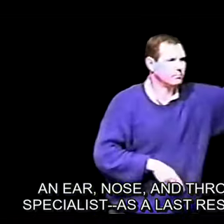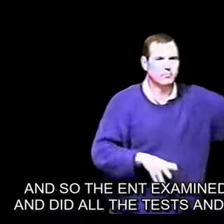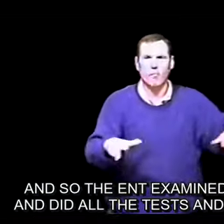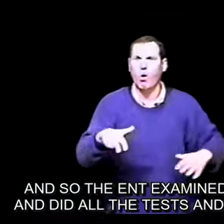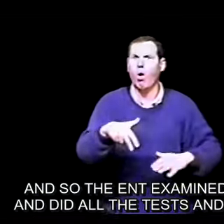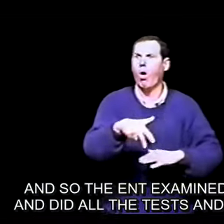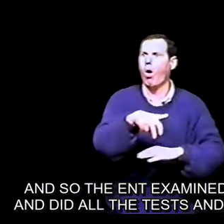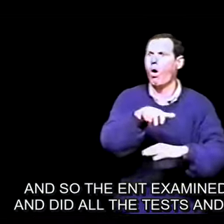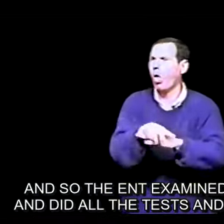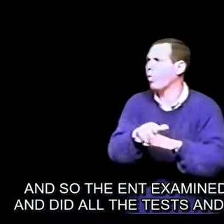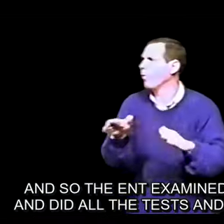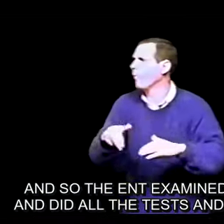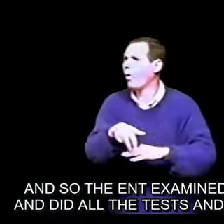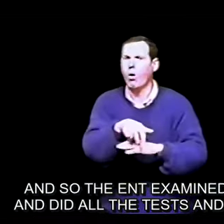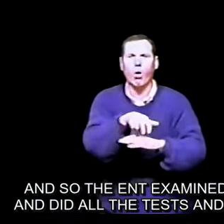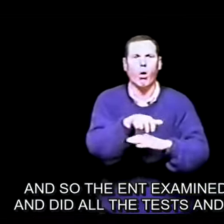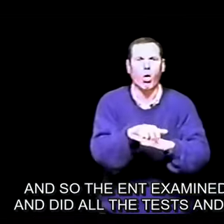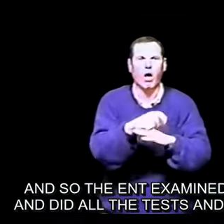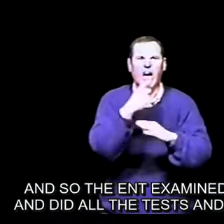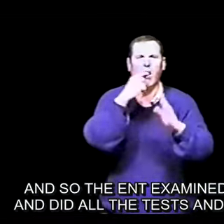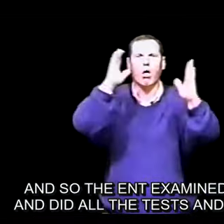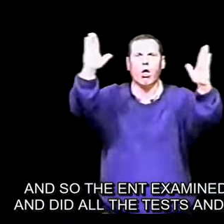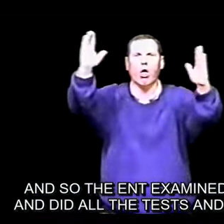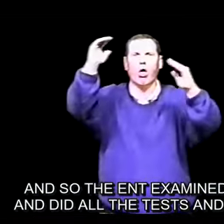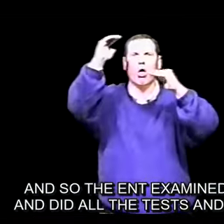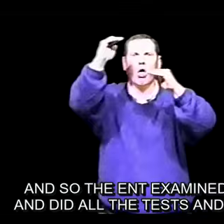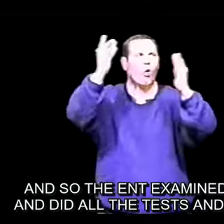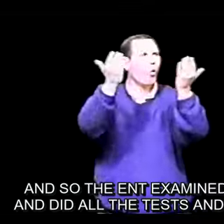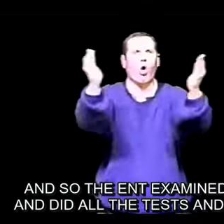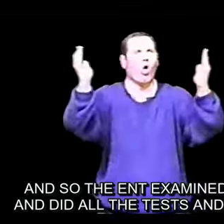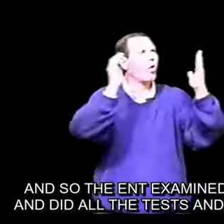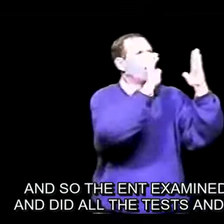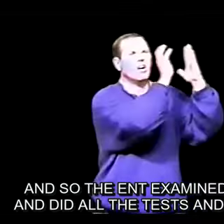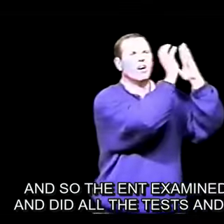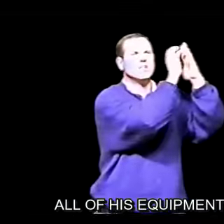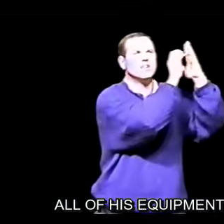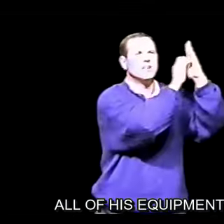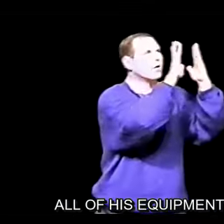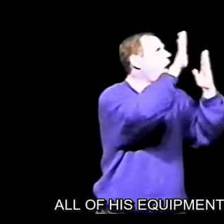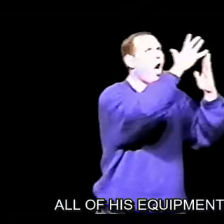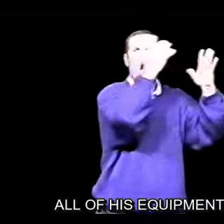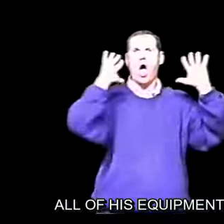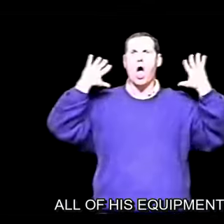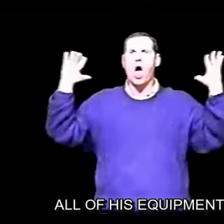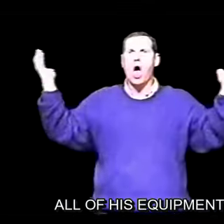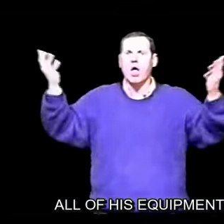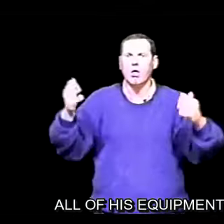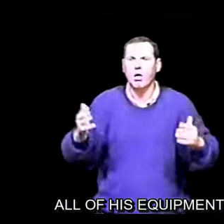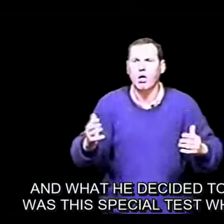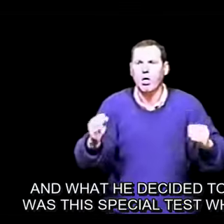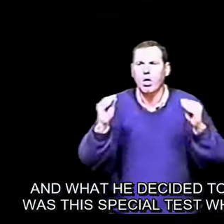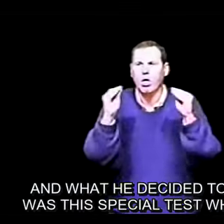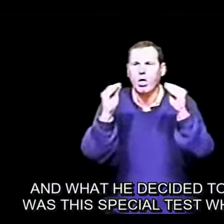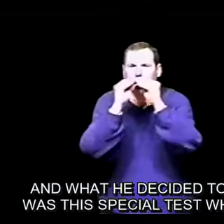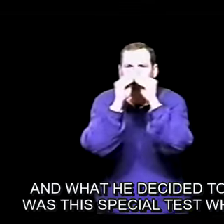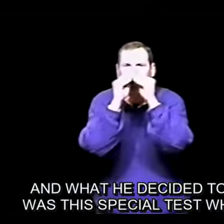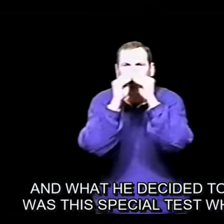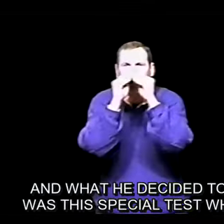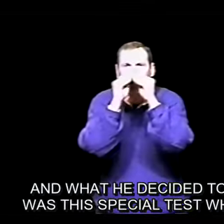And so the ENT examined him and did all the tests and used all of his equipment. And what he decided to do was